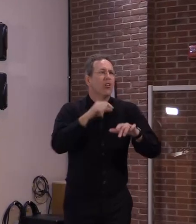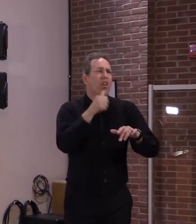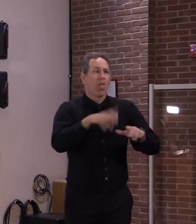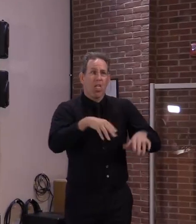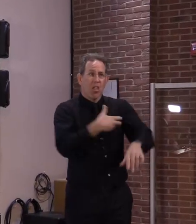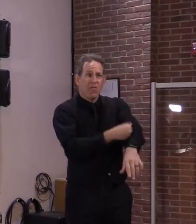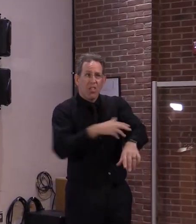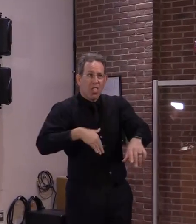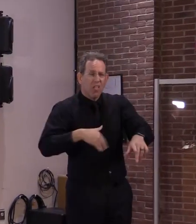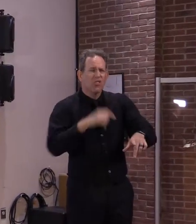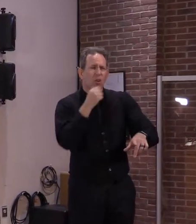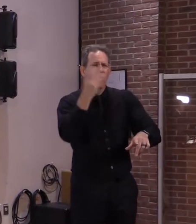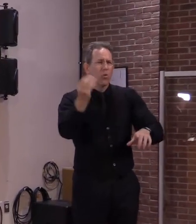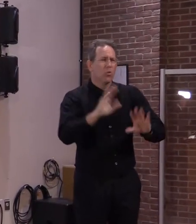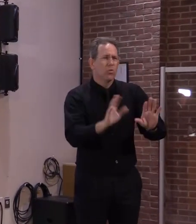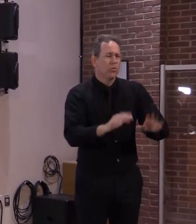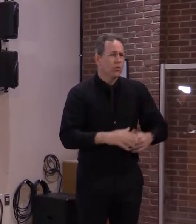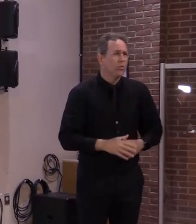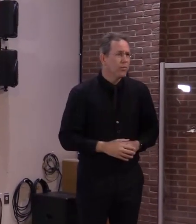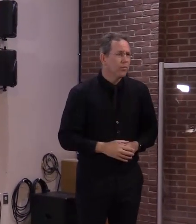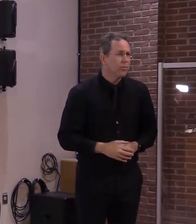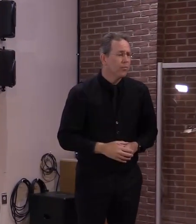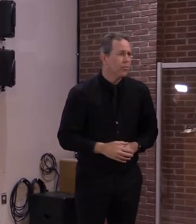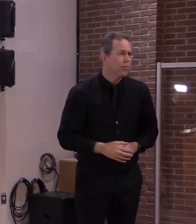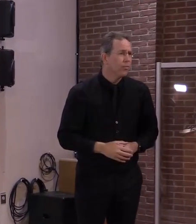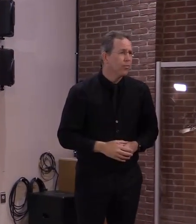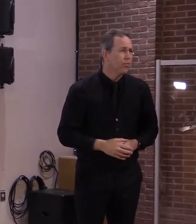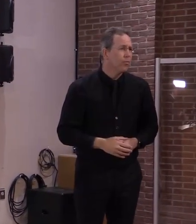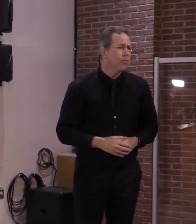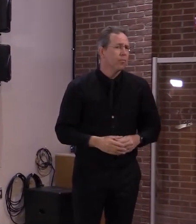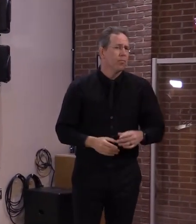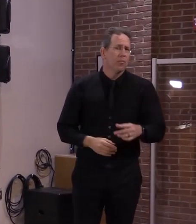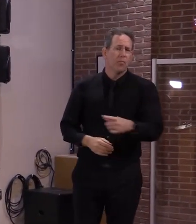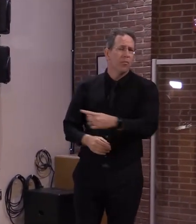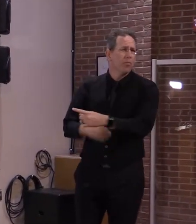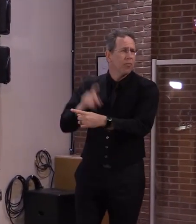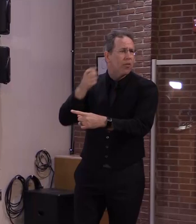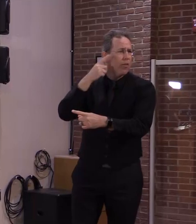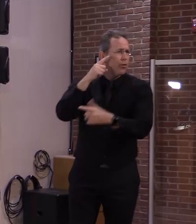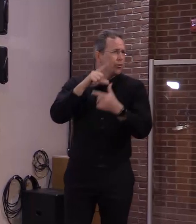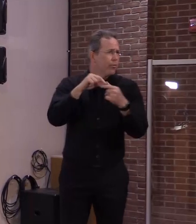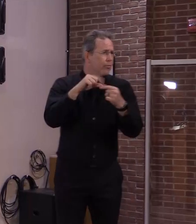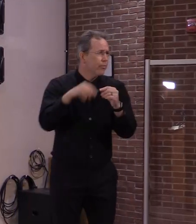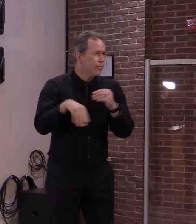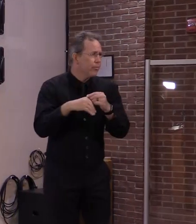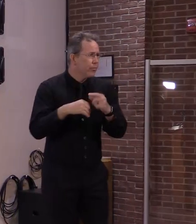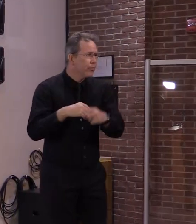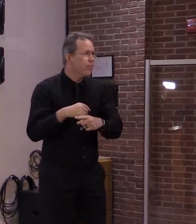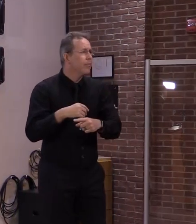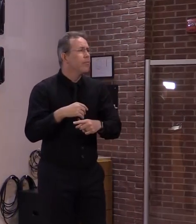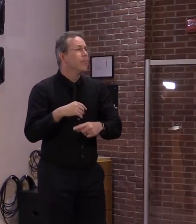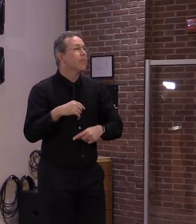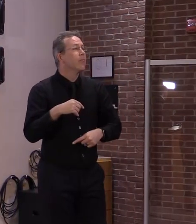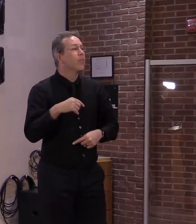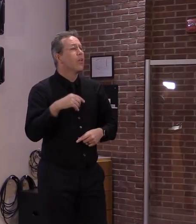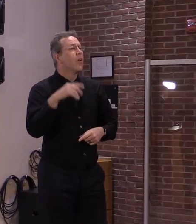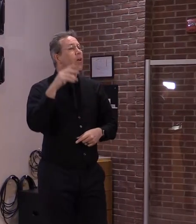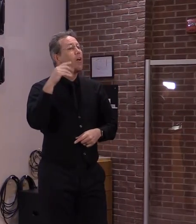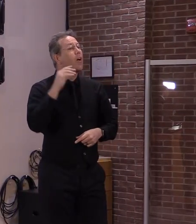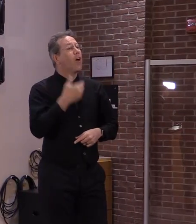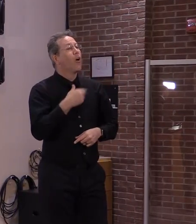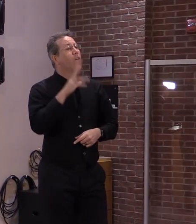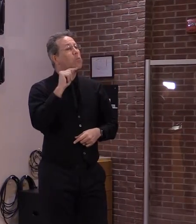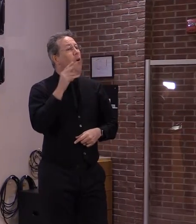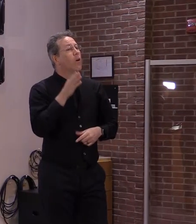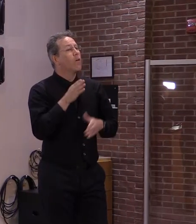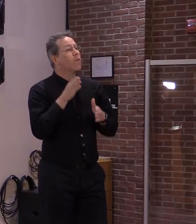I would only add that the Vermont Forward Plan lays out our strategy over the next couple months here.